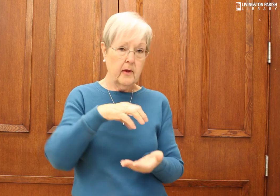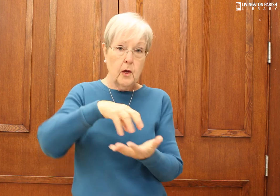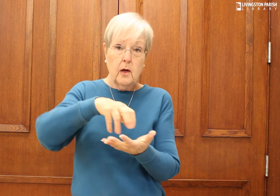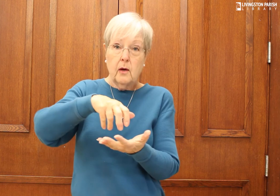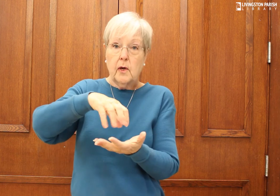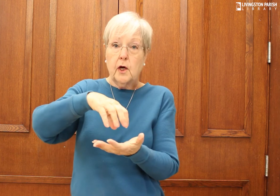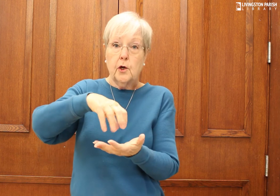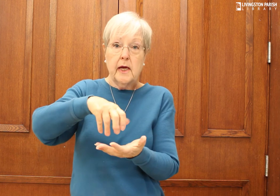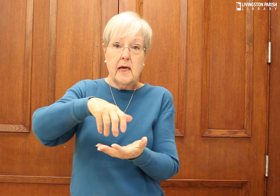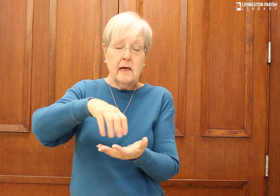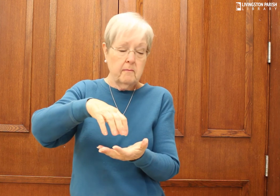Want a